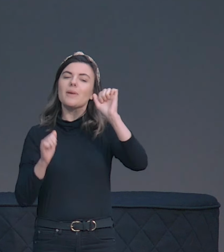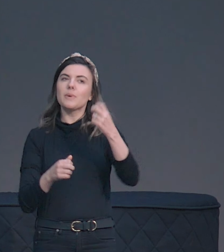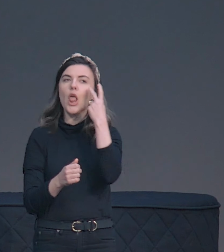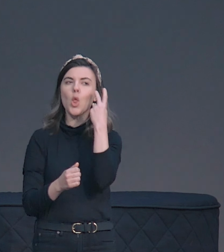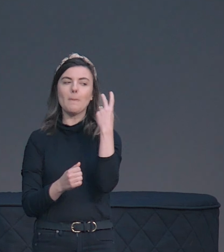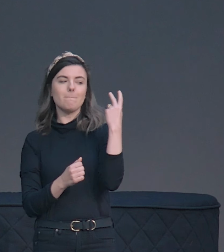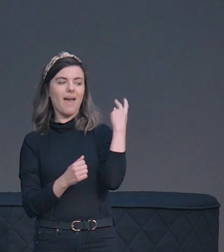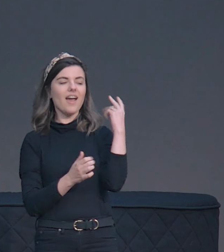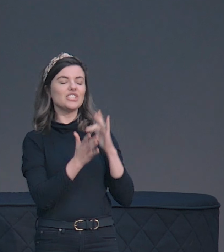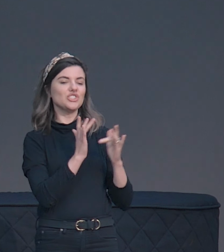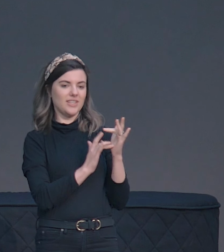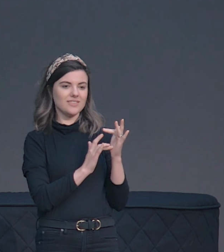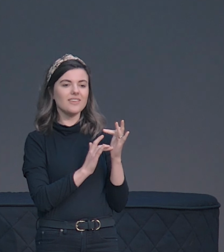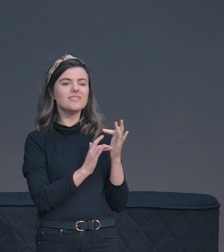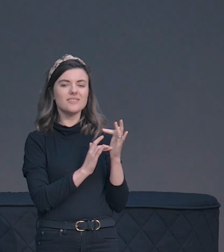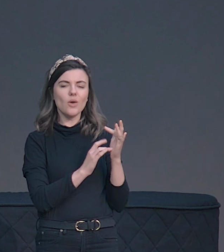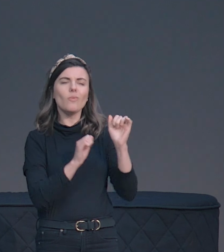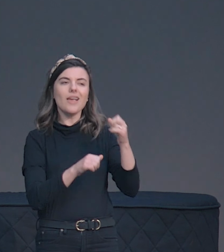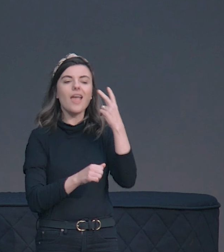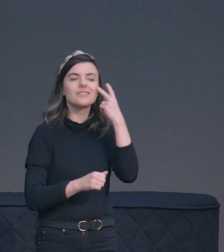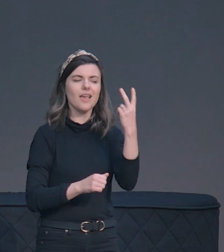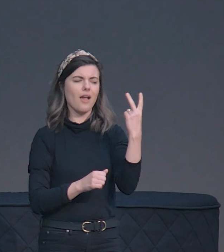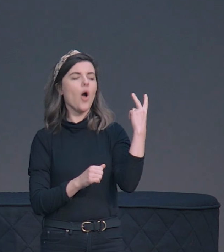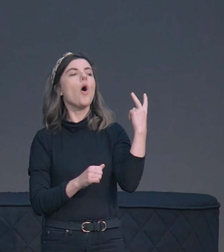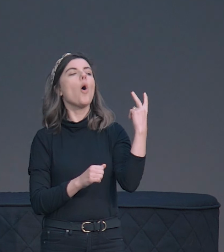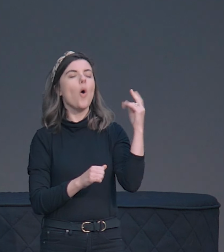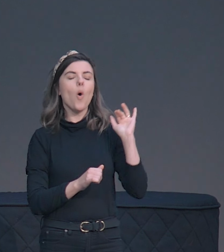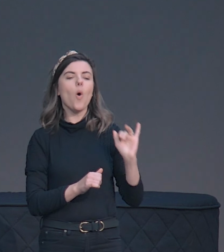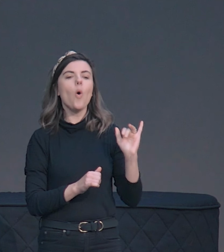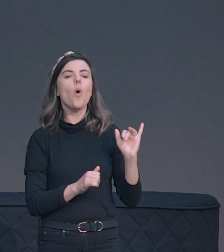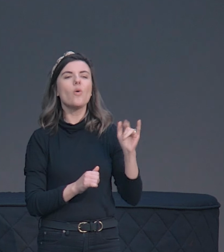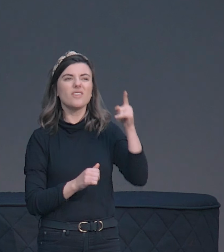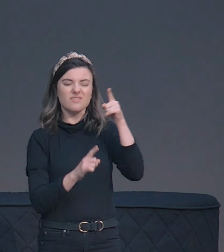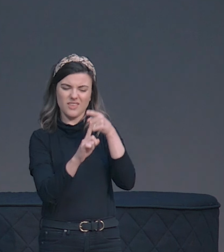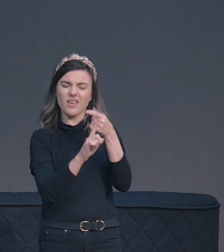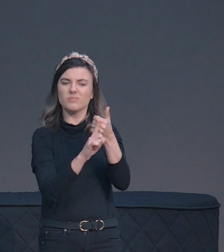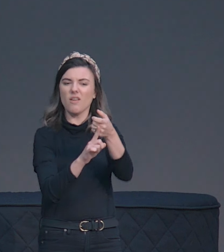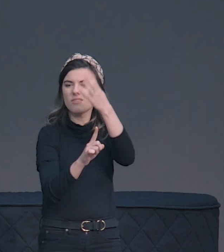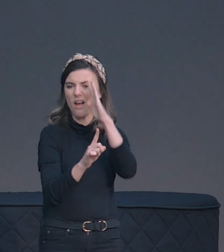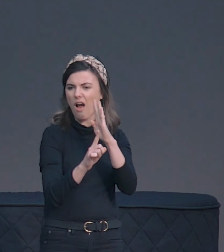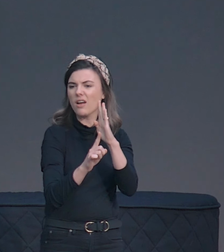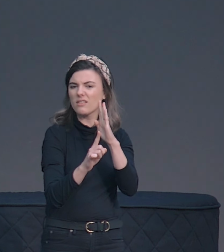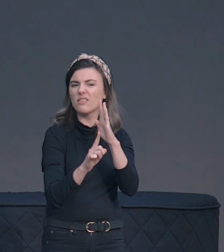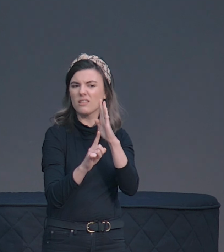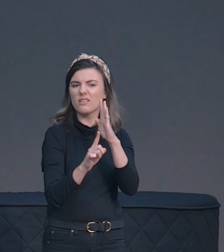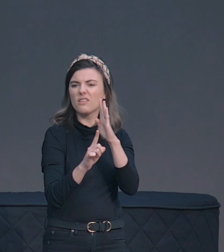Back At Jesus And We Can See His Divinity In These Terms That Are Applied To Him